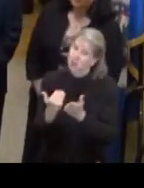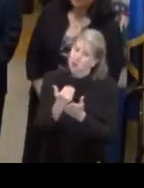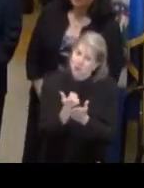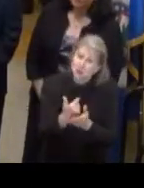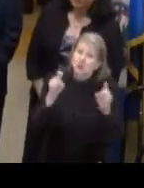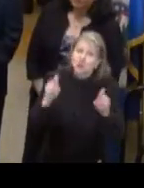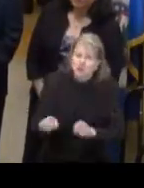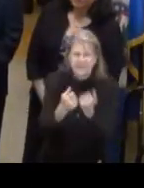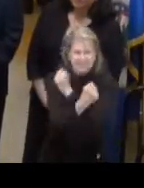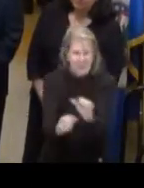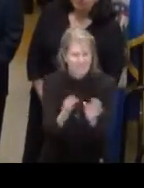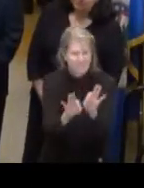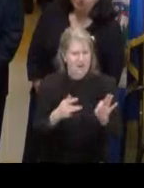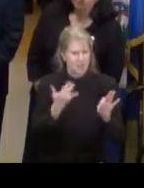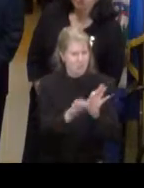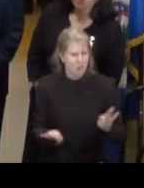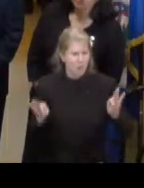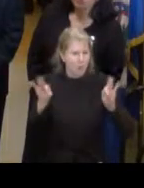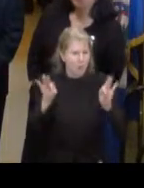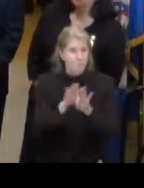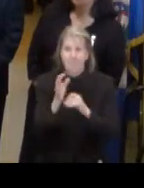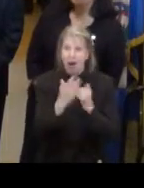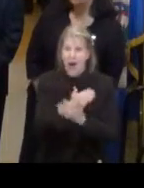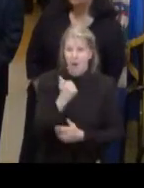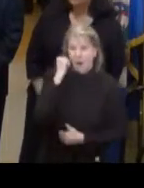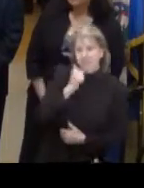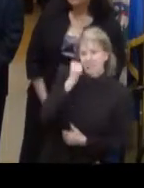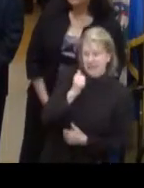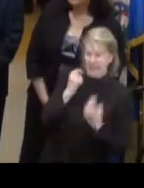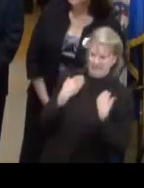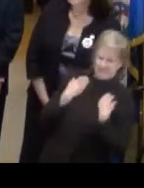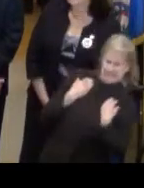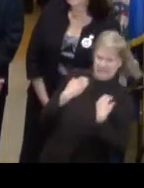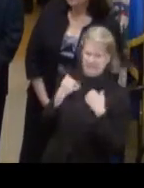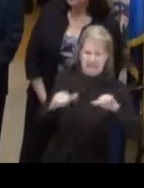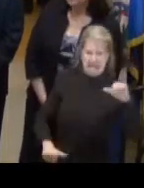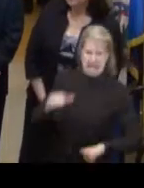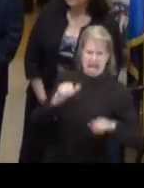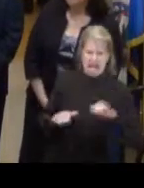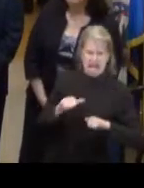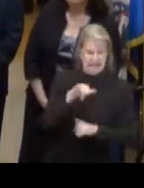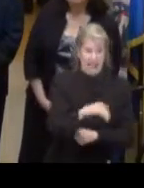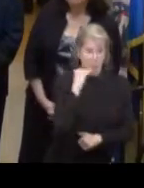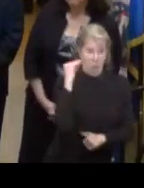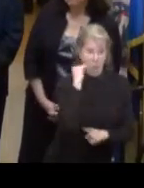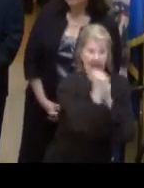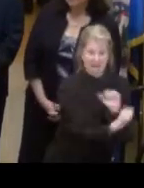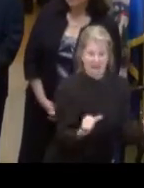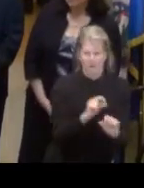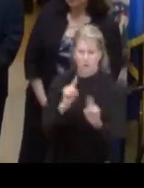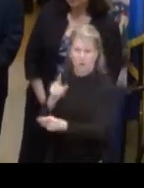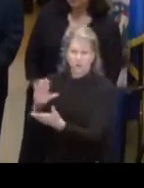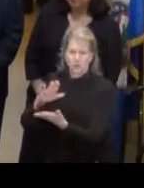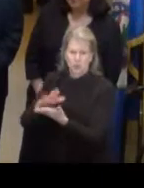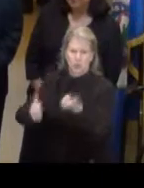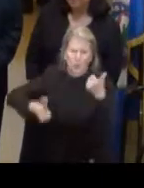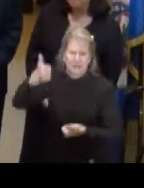don't have to choose on a daily basis, do I go to school or do I stay home and be safe today?